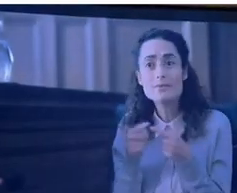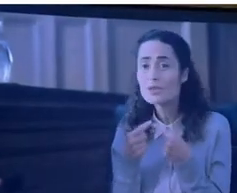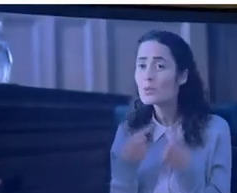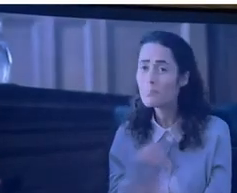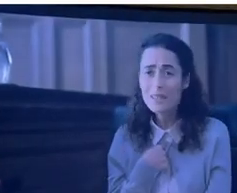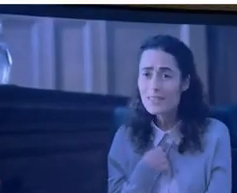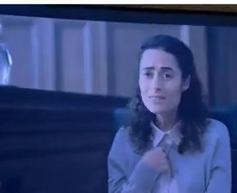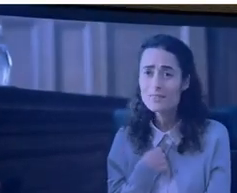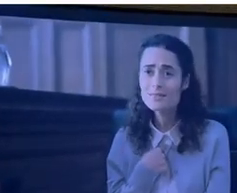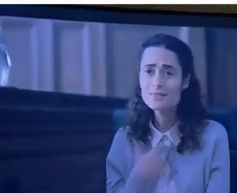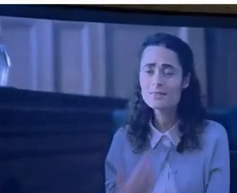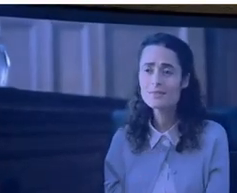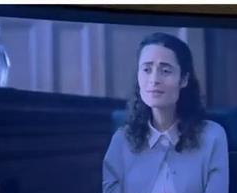But it is important to me.